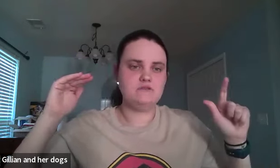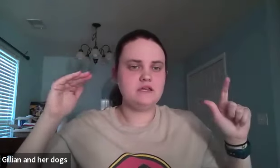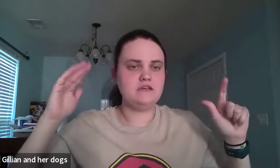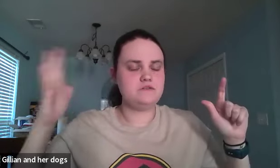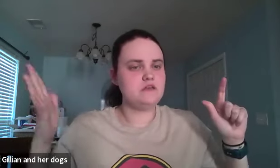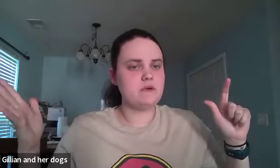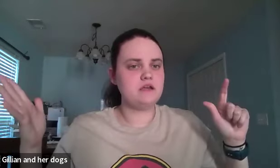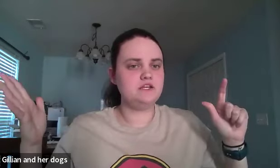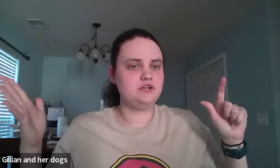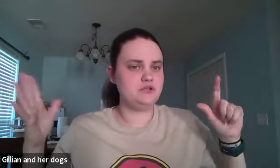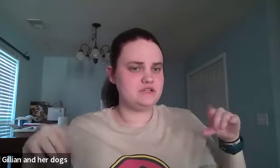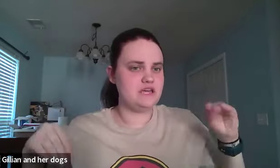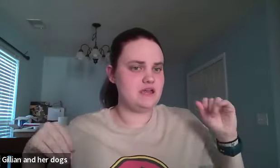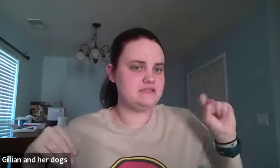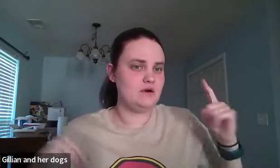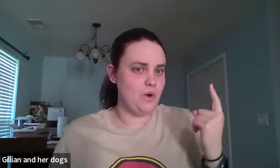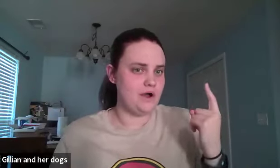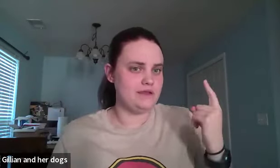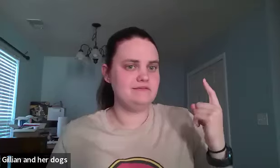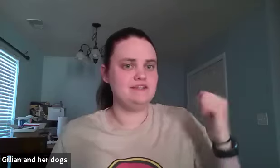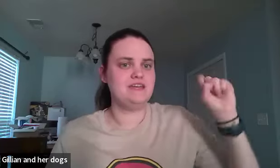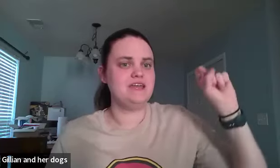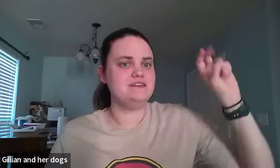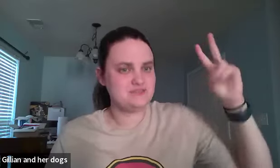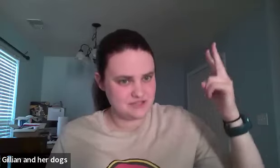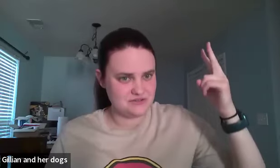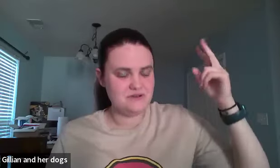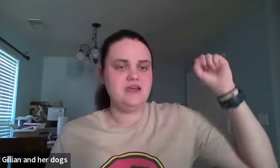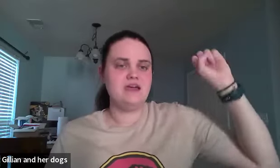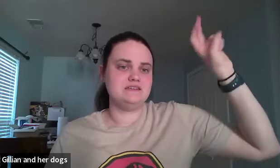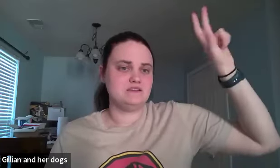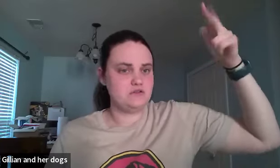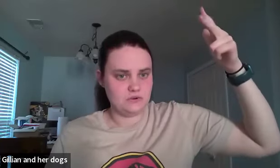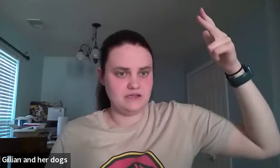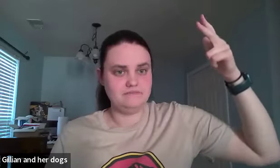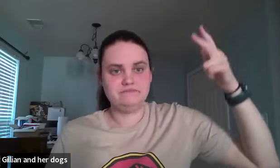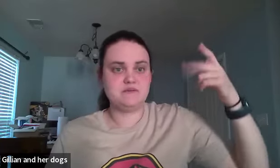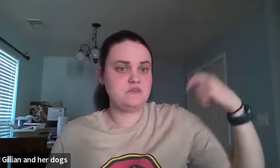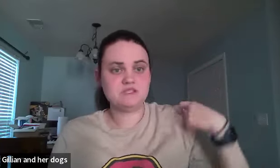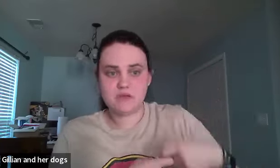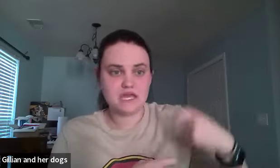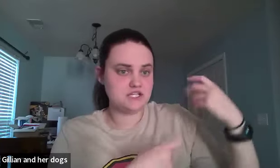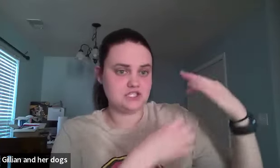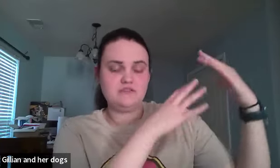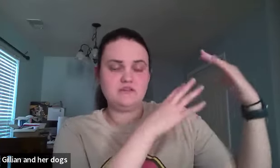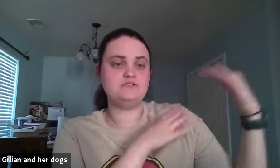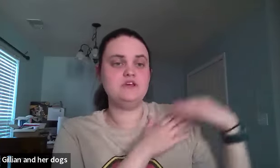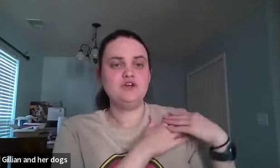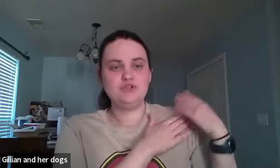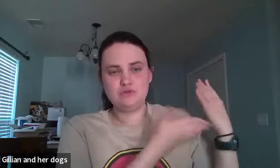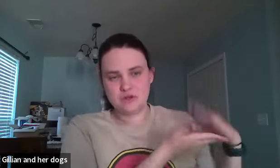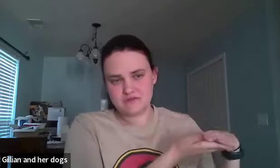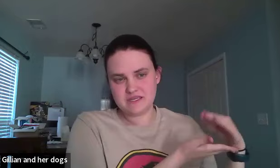of like, if you think about it, you take ASL 1, then you take ASL 2, ASL 3. Same thing with Spanish, any of those. You learn things